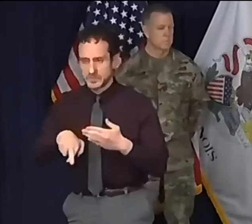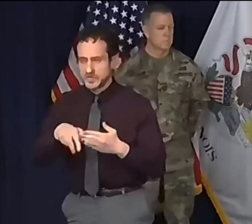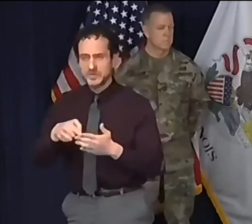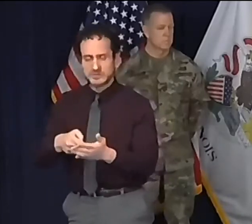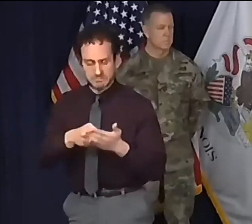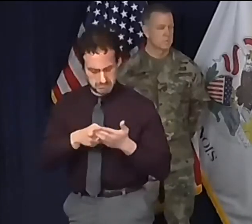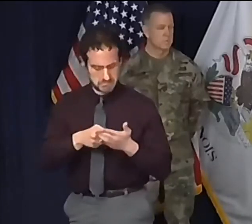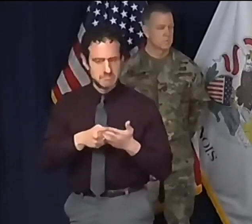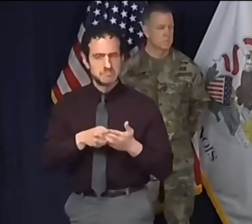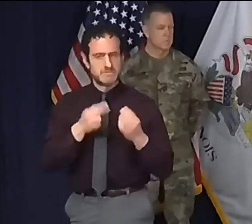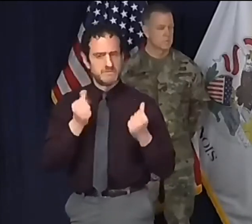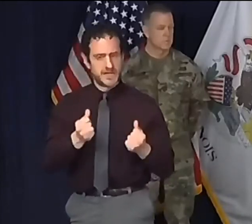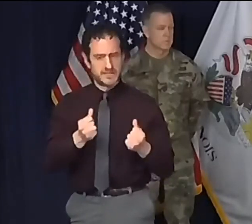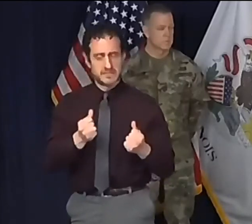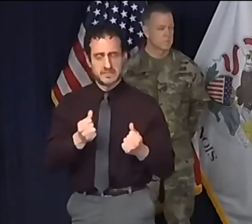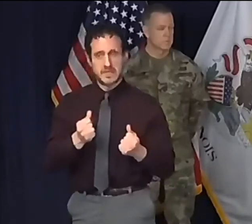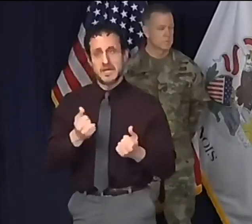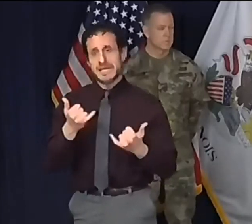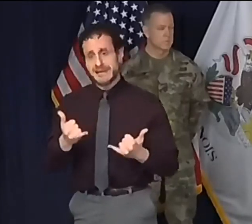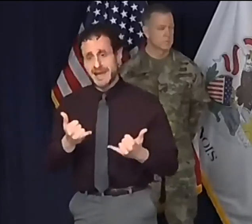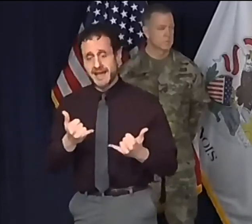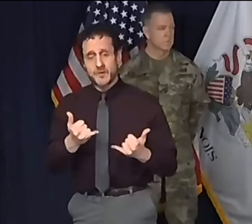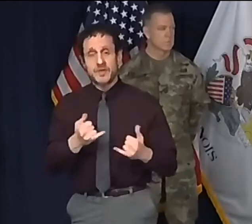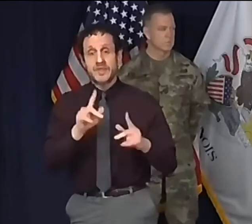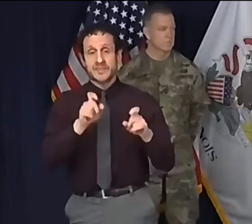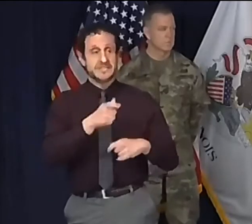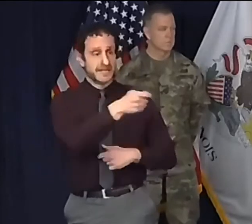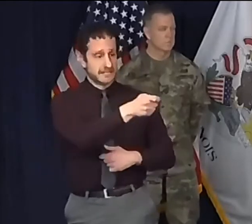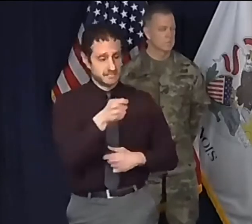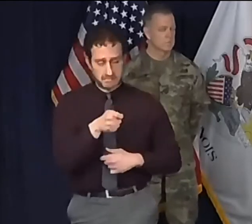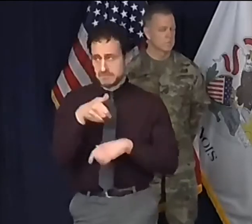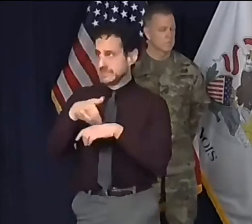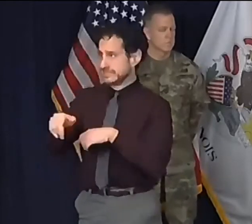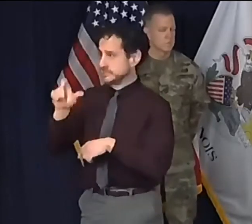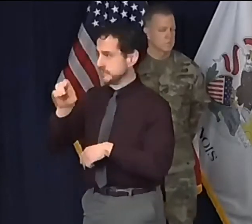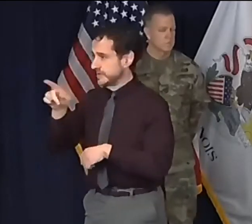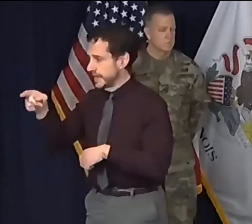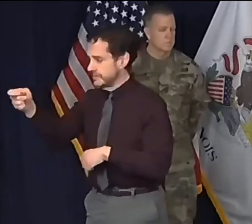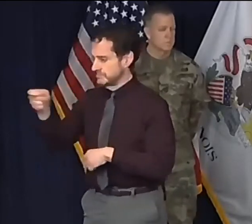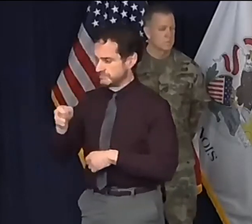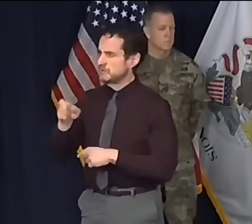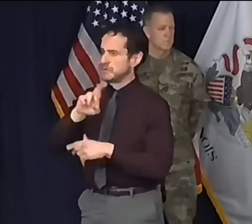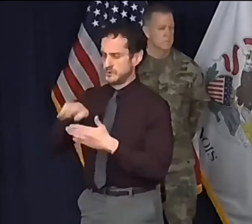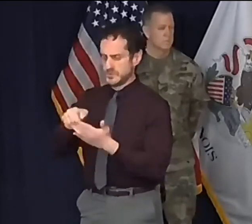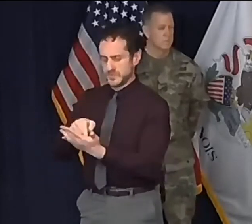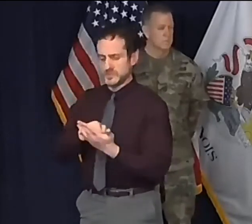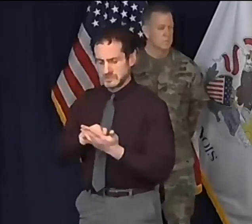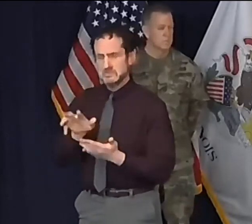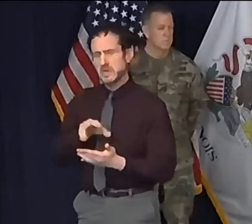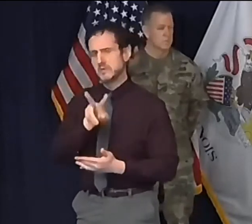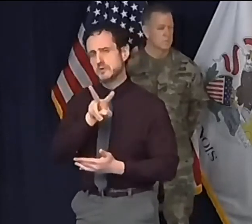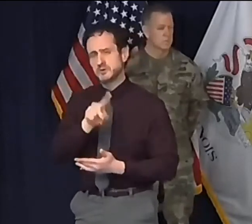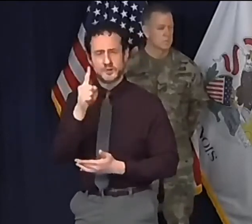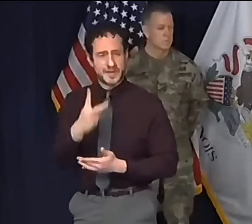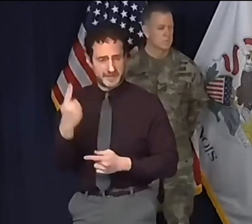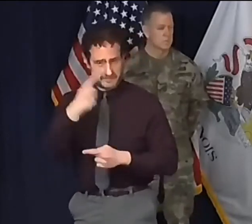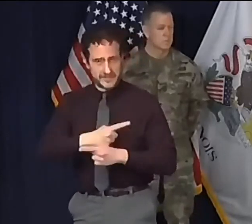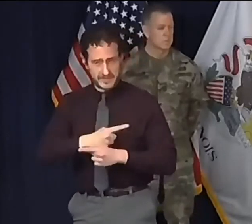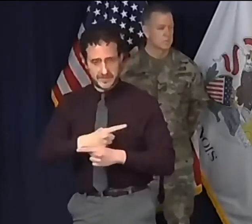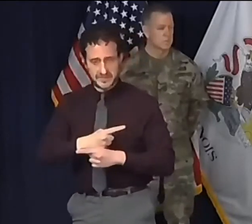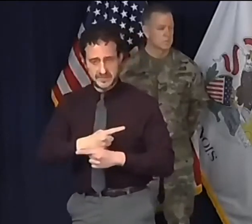specimen collection to patient report is approximately 2 days at the IDPH laboratories. And that's inclusive of the time needed to ship